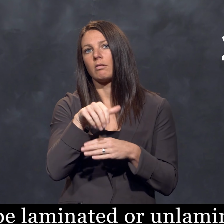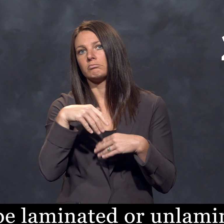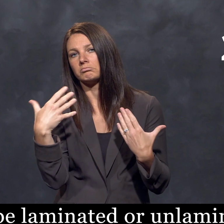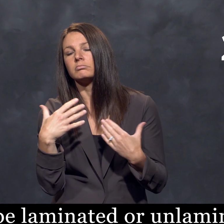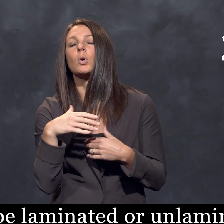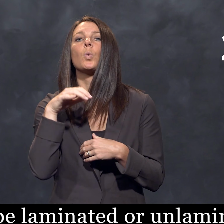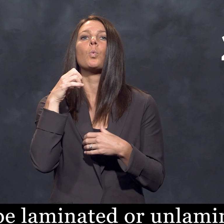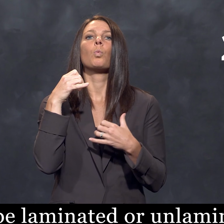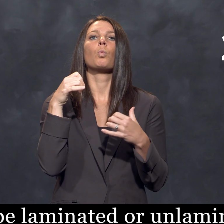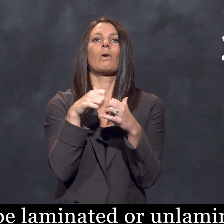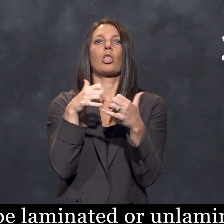your current legal name.